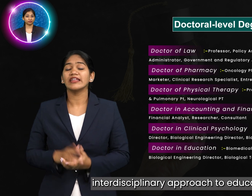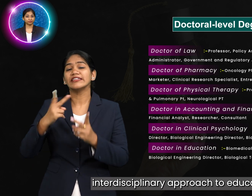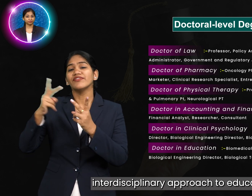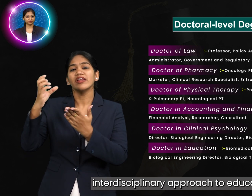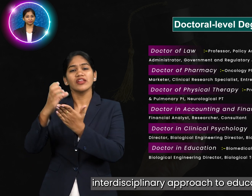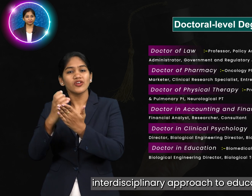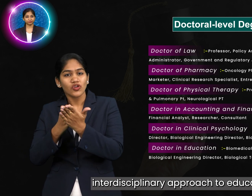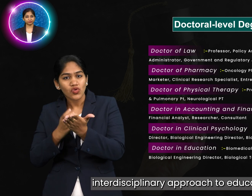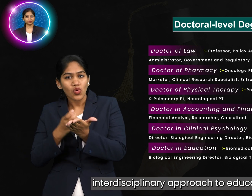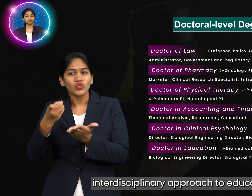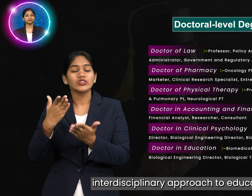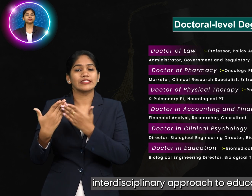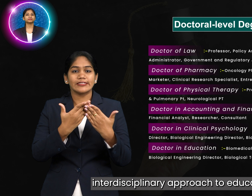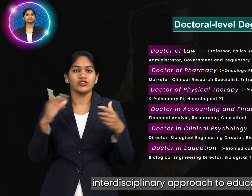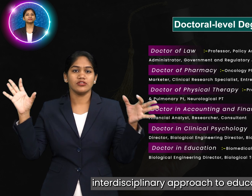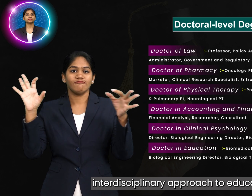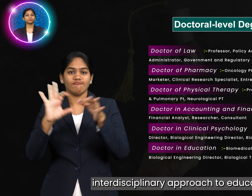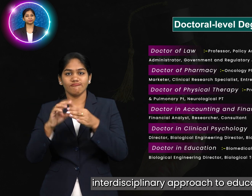education